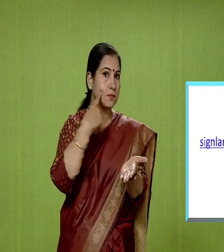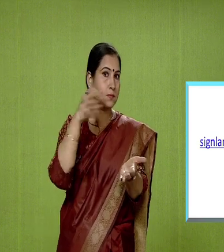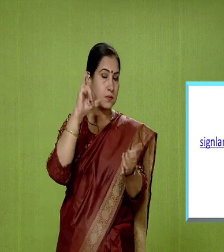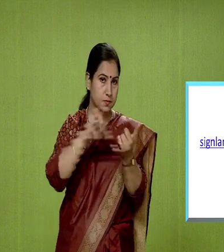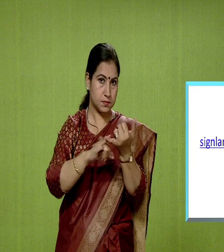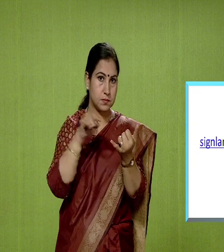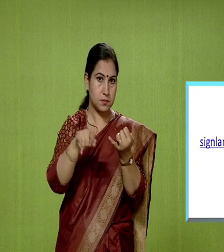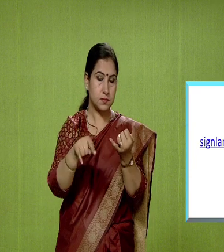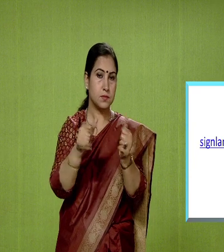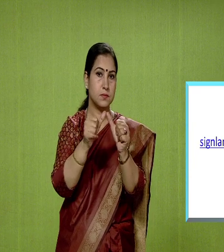signlanguage@nios.ac.in.